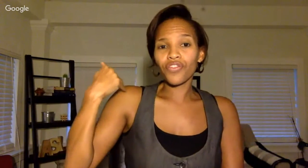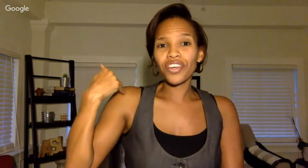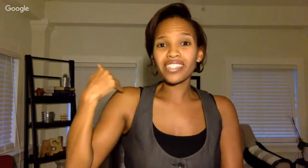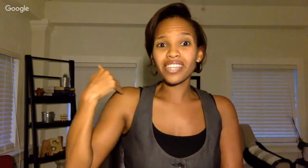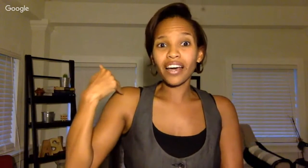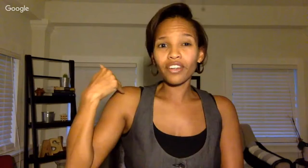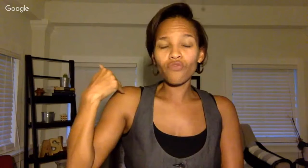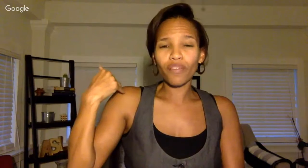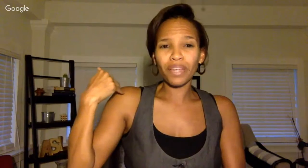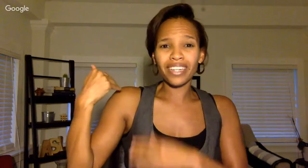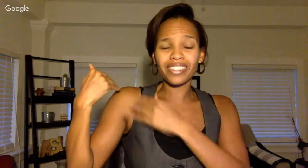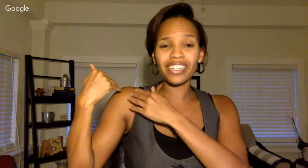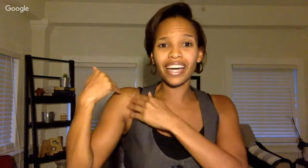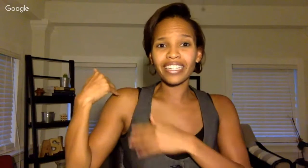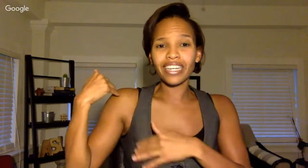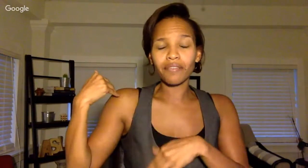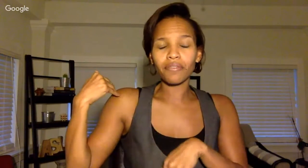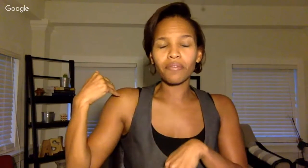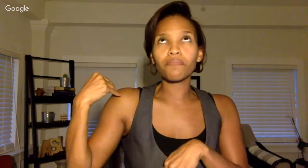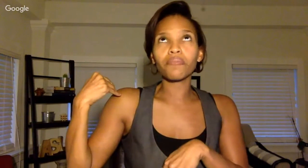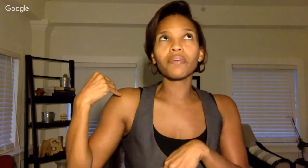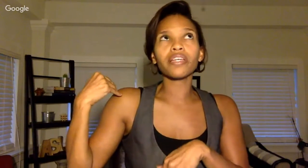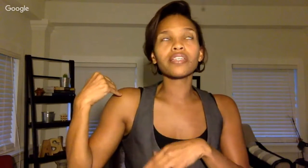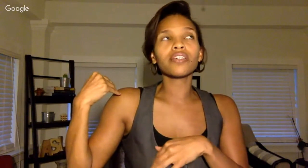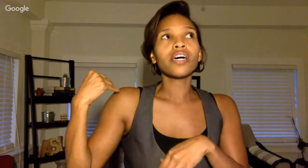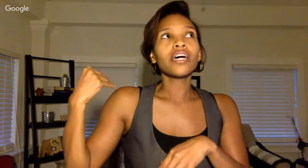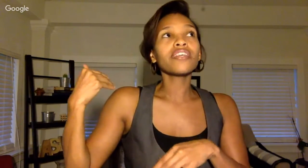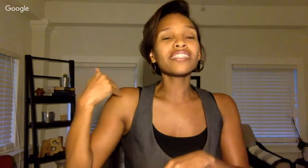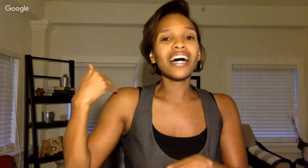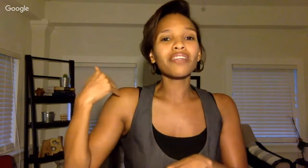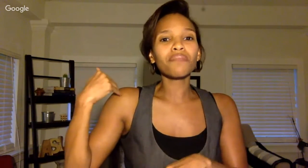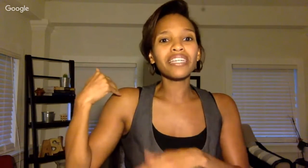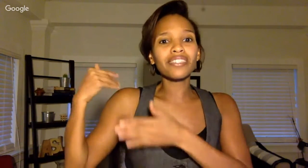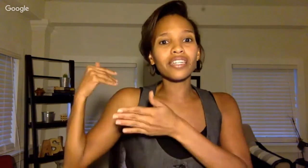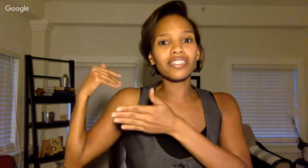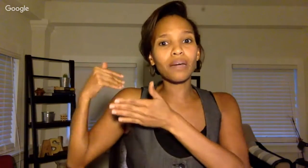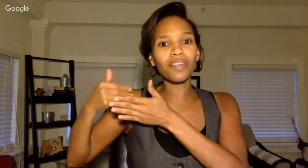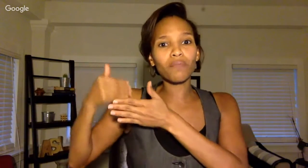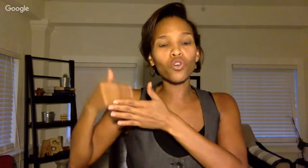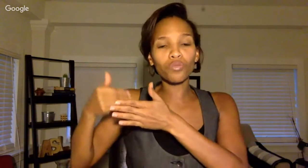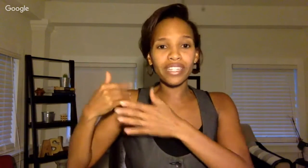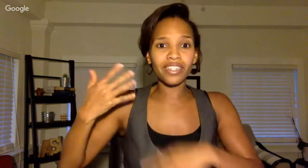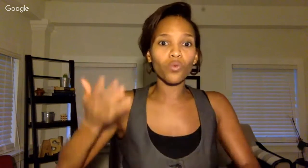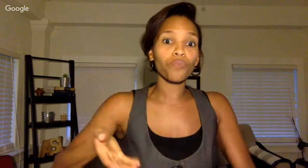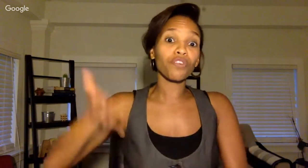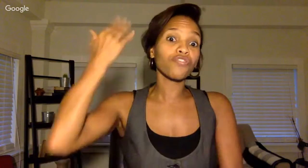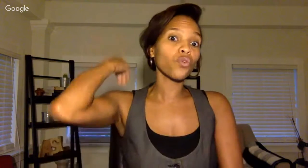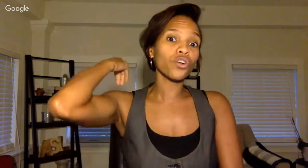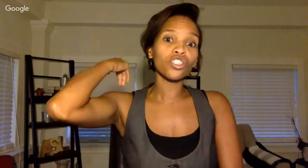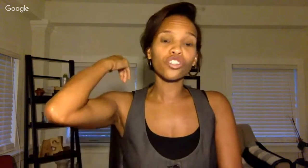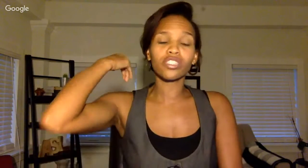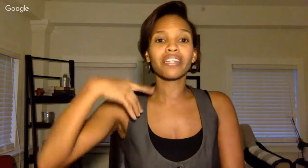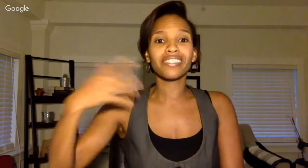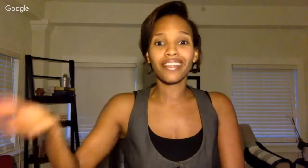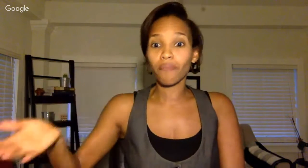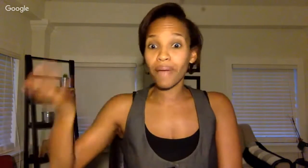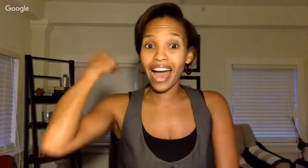this sign, right? Because this sign, this sign means something more recent, where before just means in the